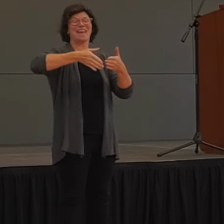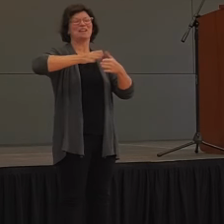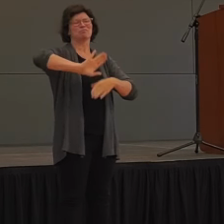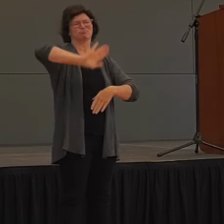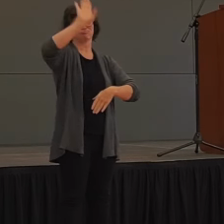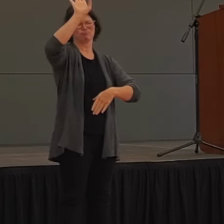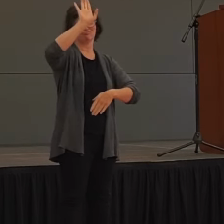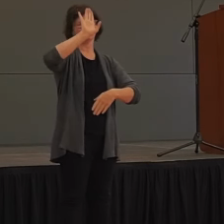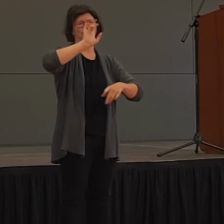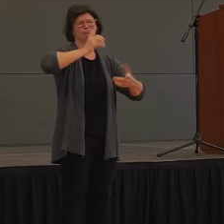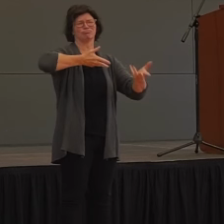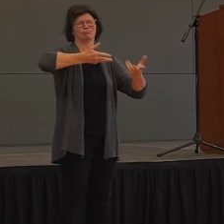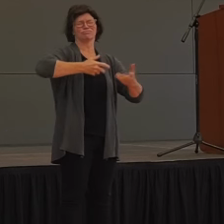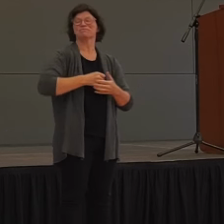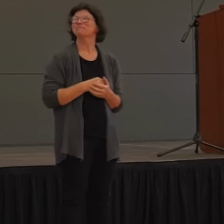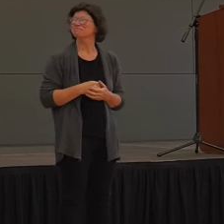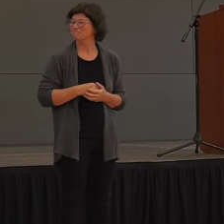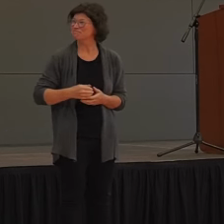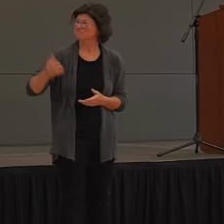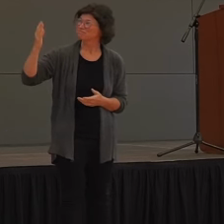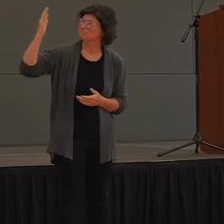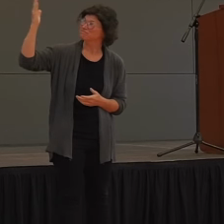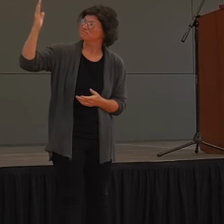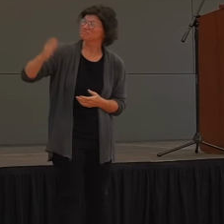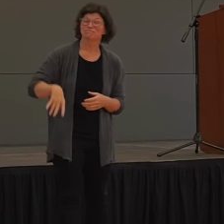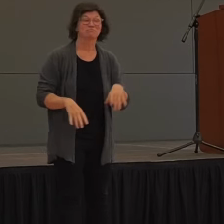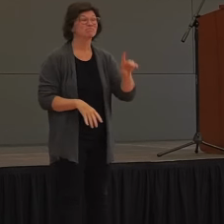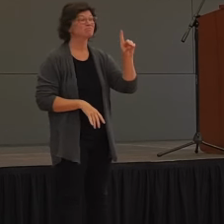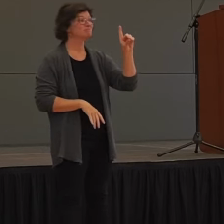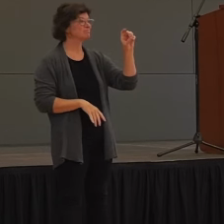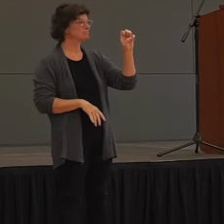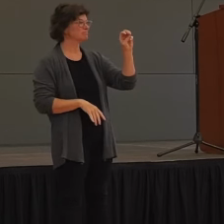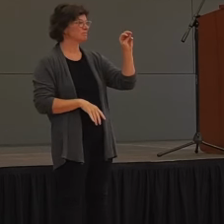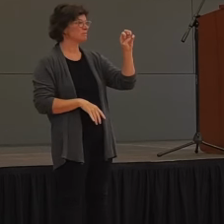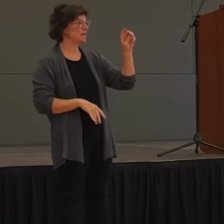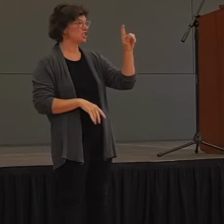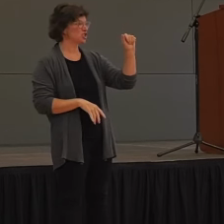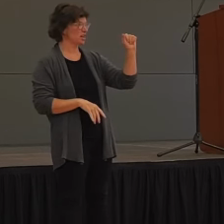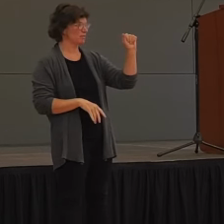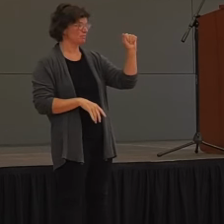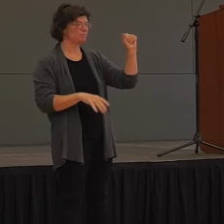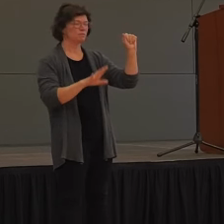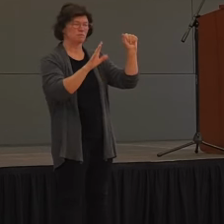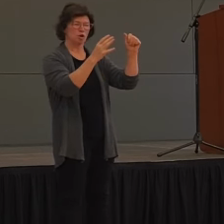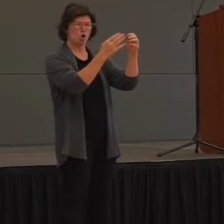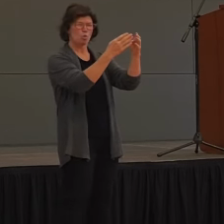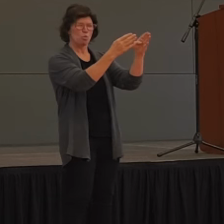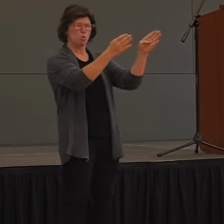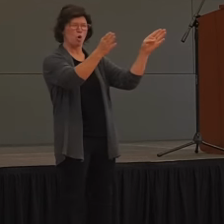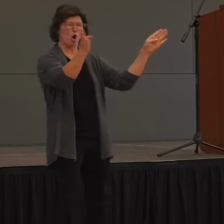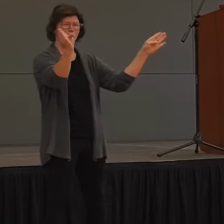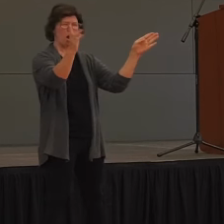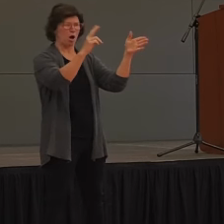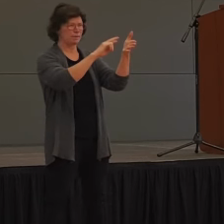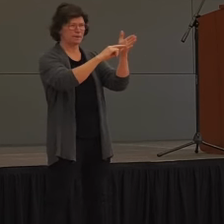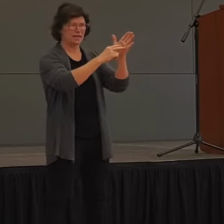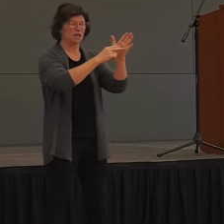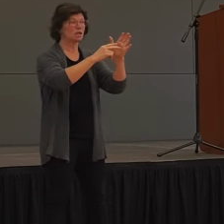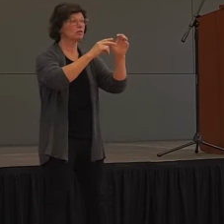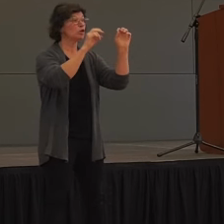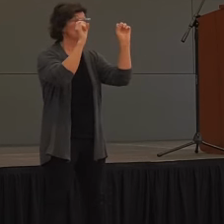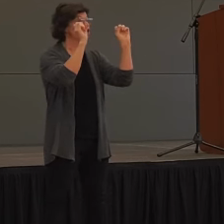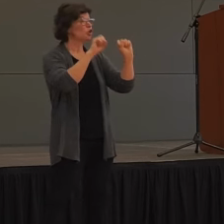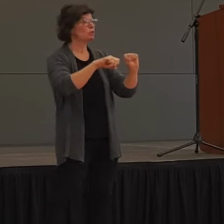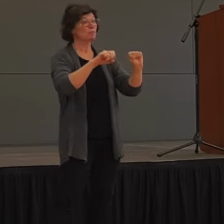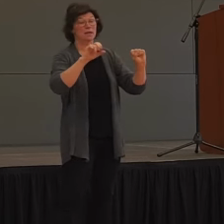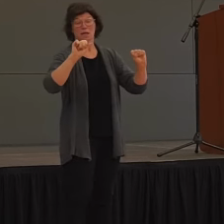Okay, so when we talk about dementia, and again, I use the word dementia broadly because it might be any of the